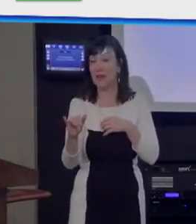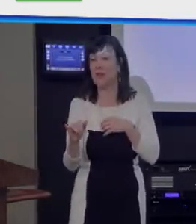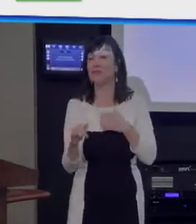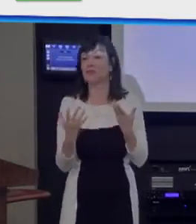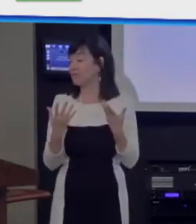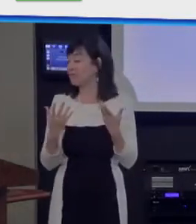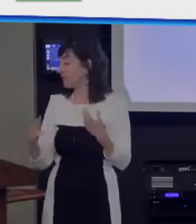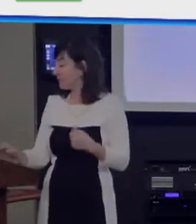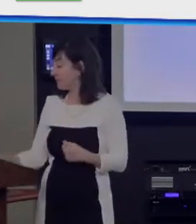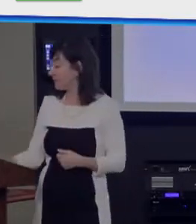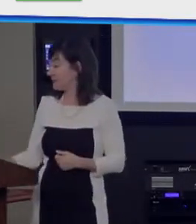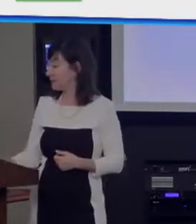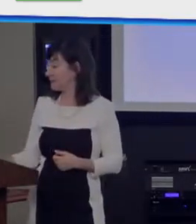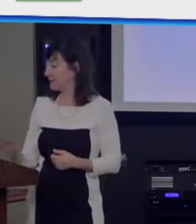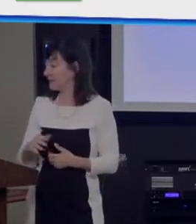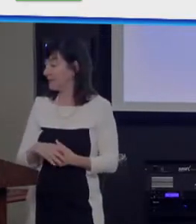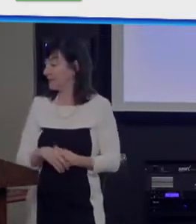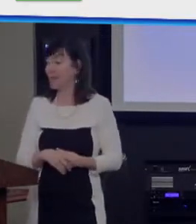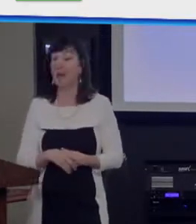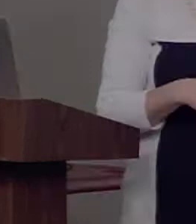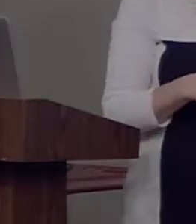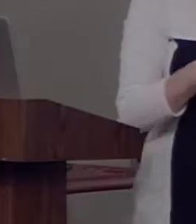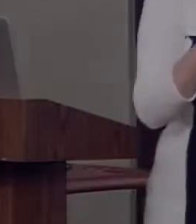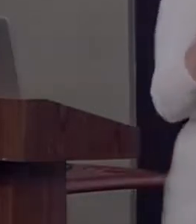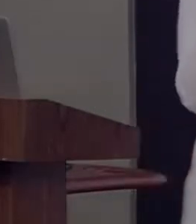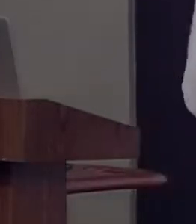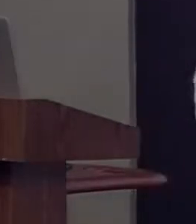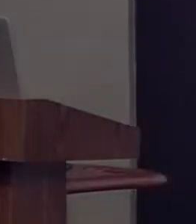We're also examining reading and literacy.